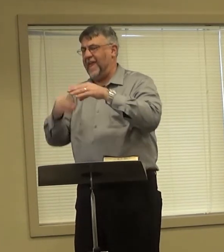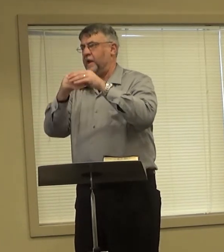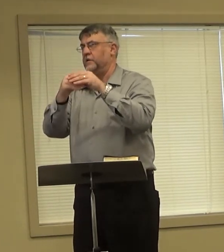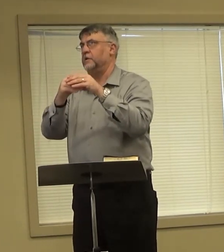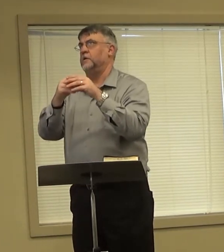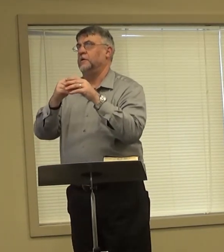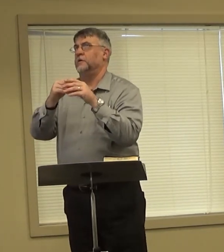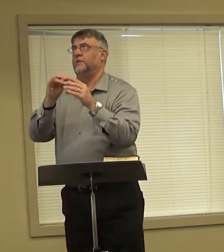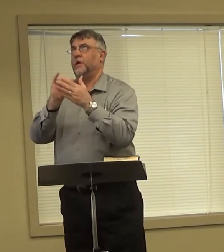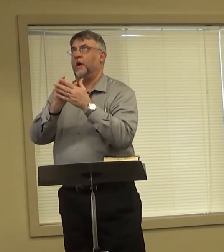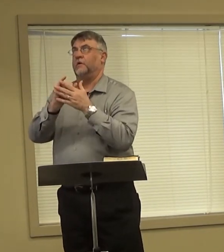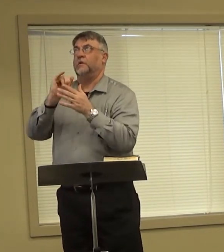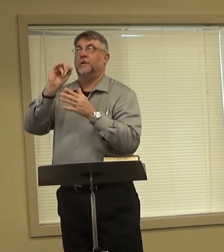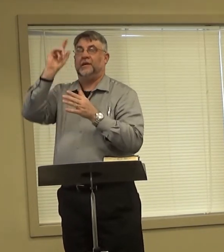I'd like to add something.